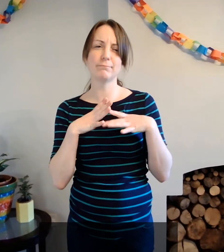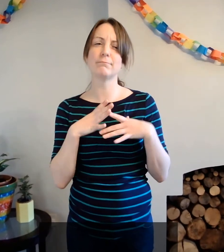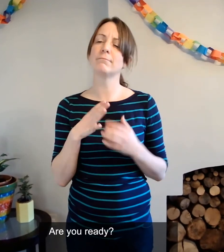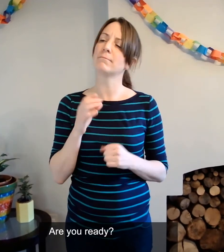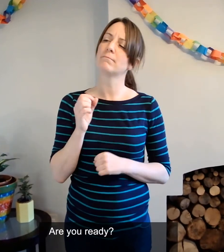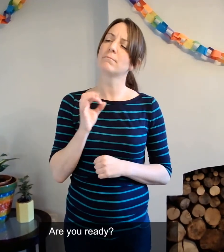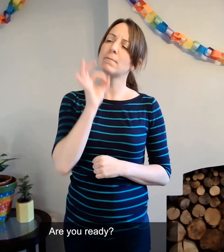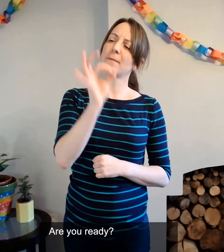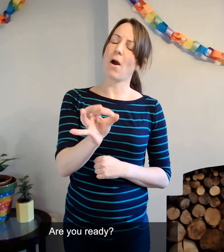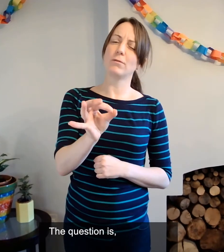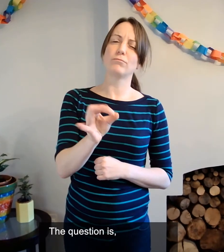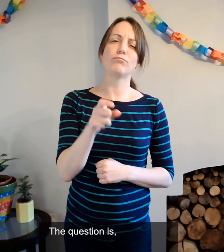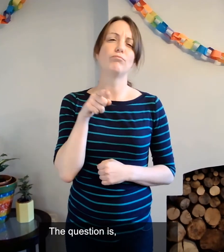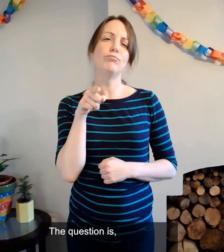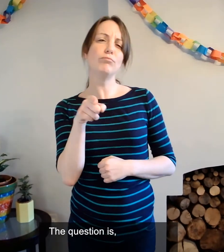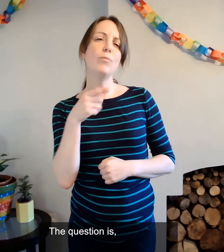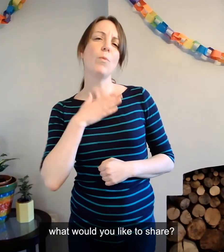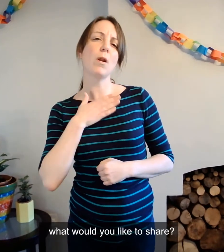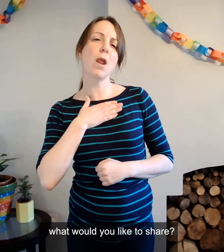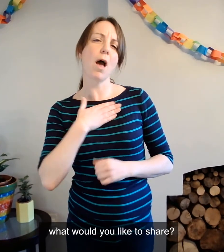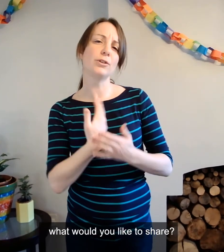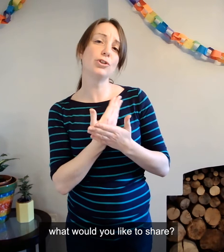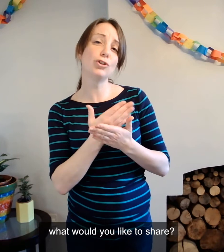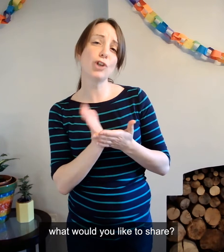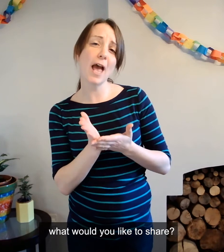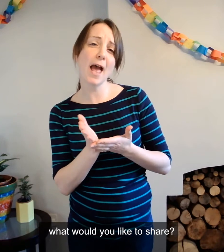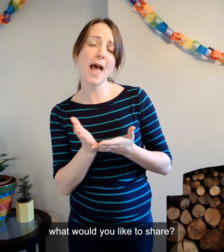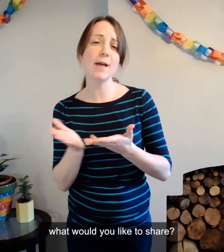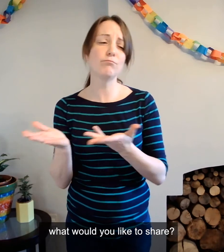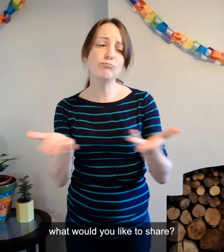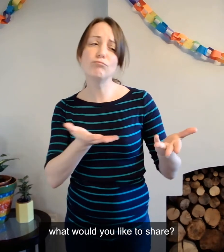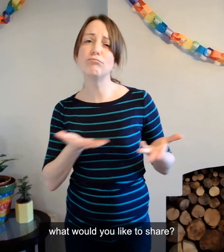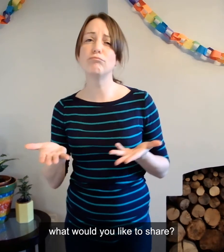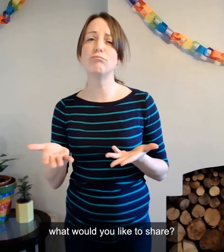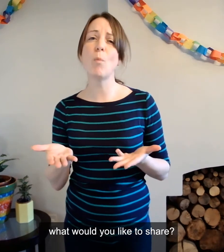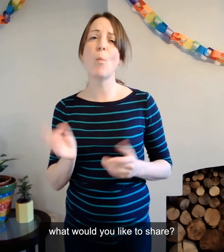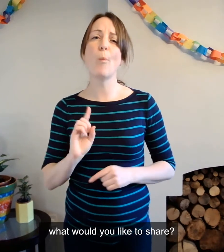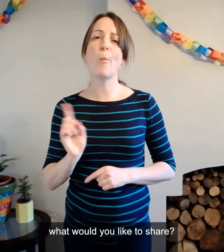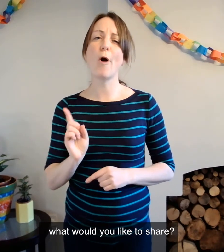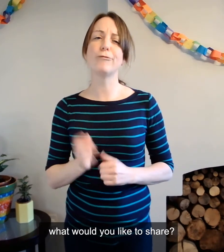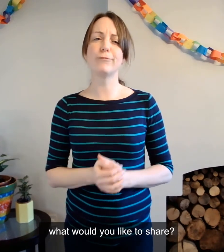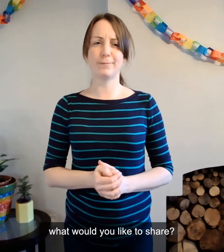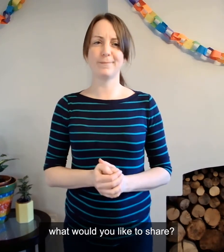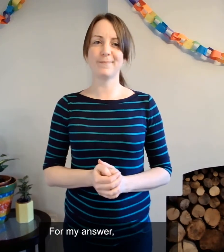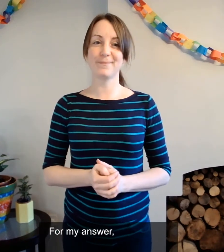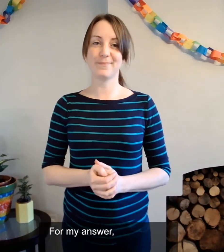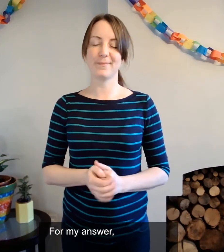Are you ready? The question is, what would you like to share? For my